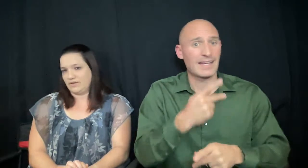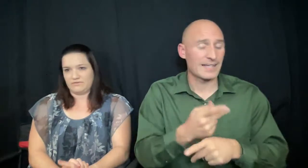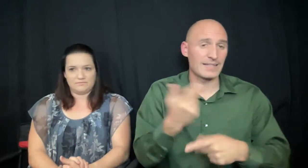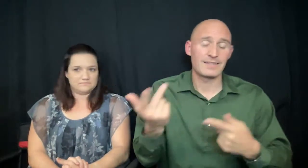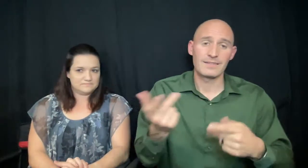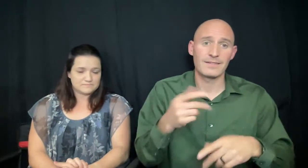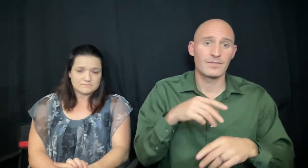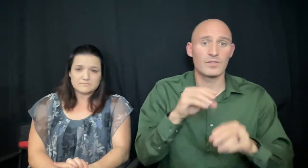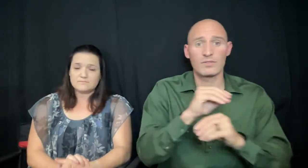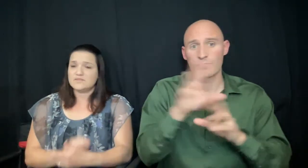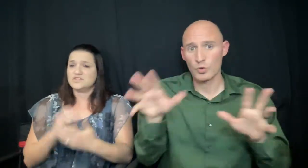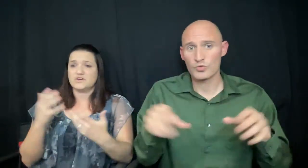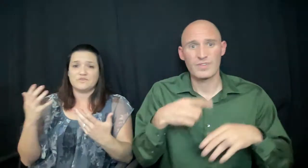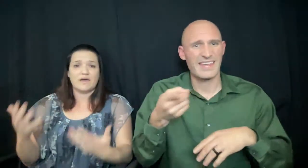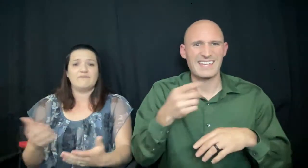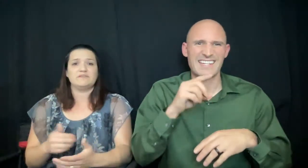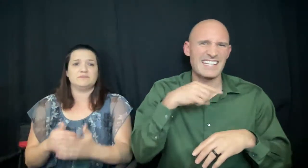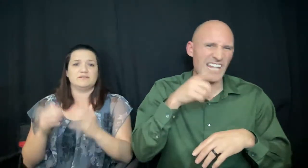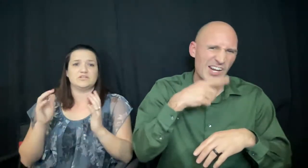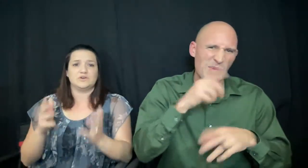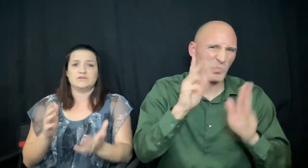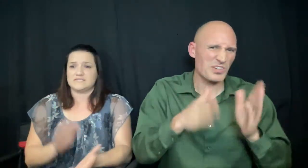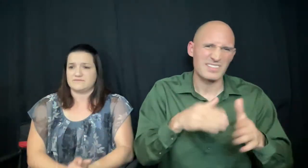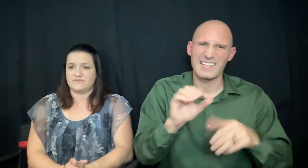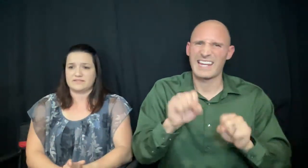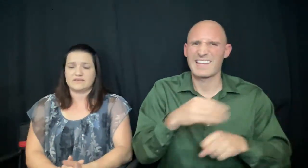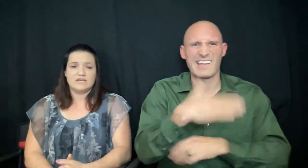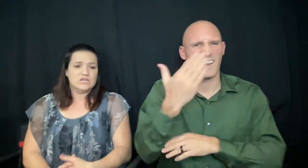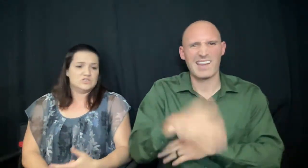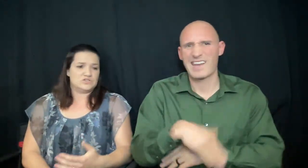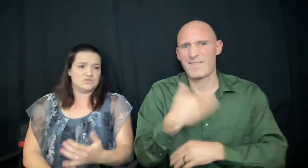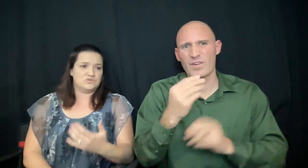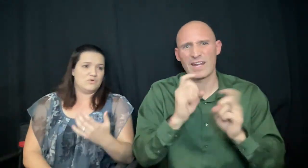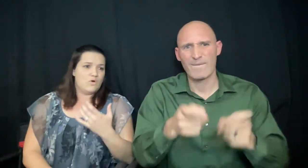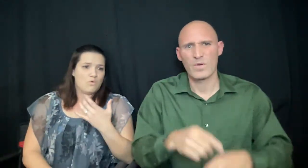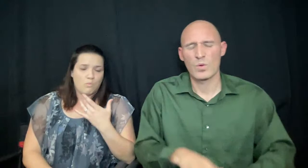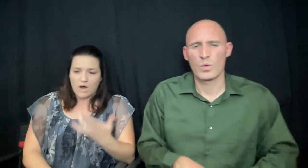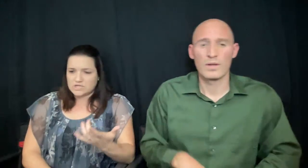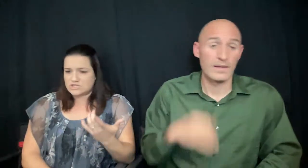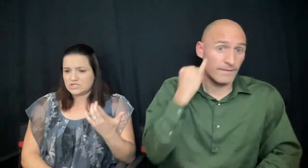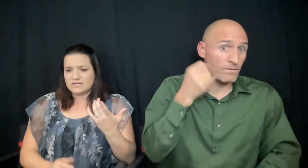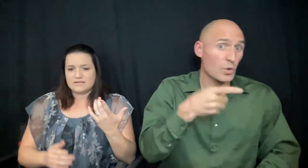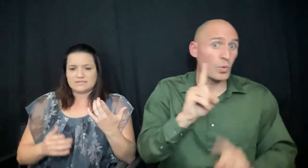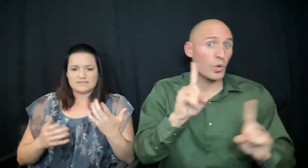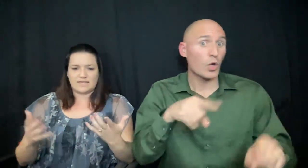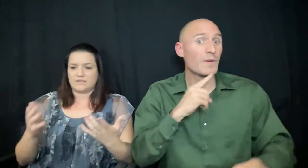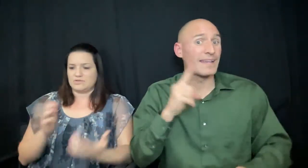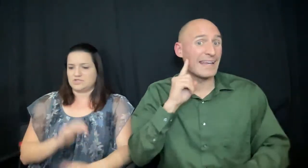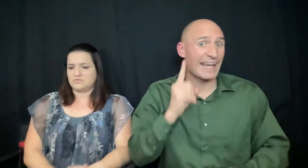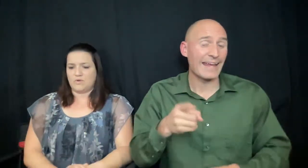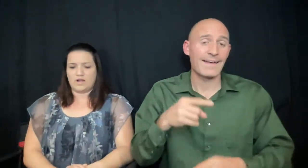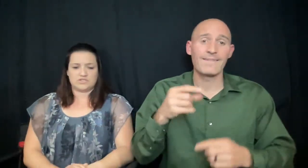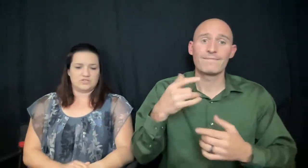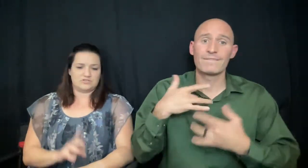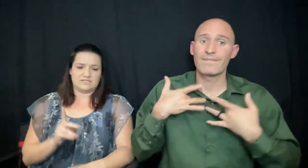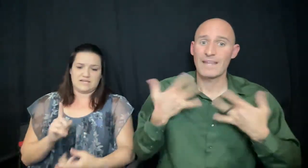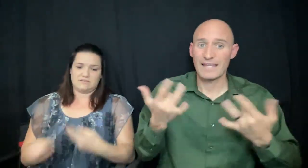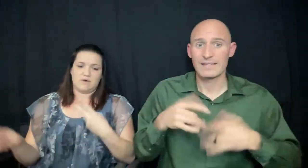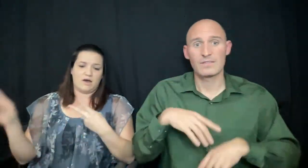give you. So if you have the ability to go to deaf events, to watch sign language, there's the Daily Moth,